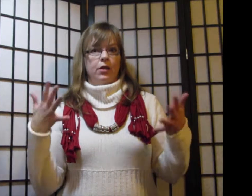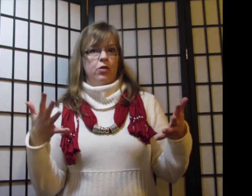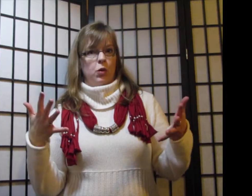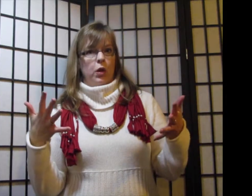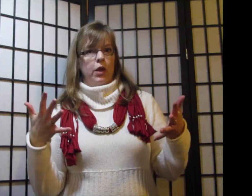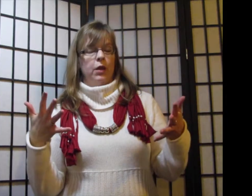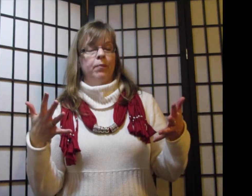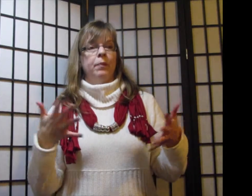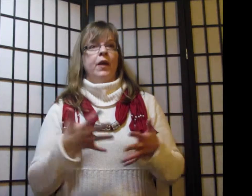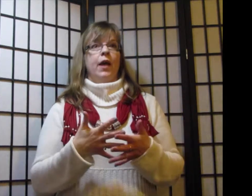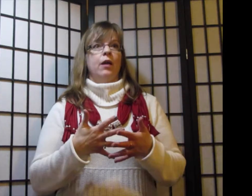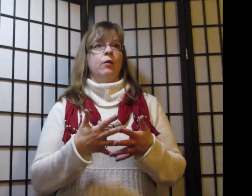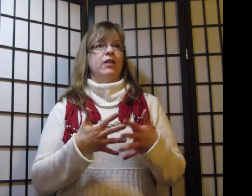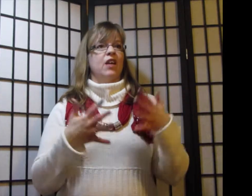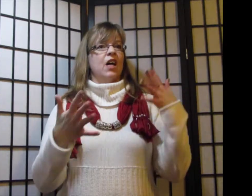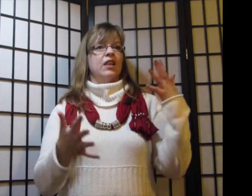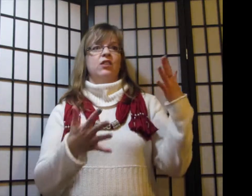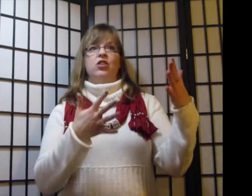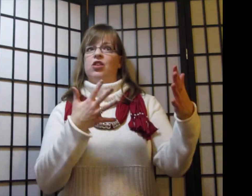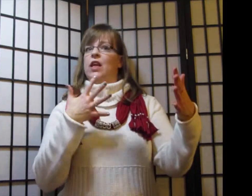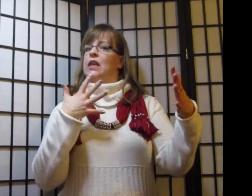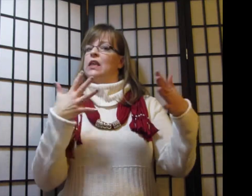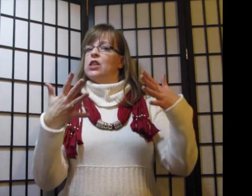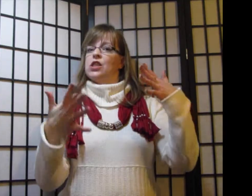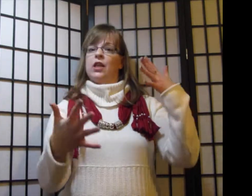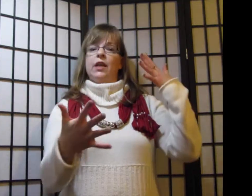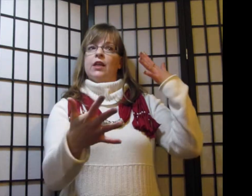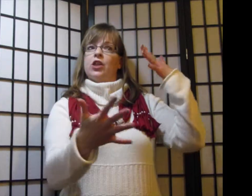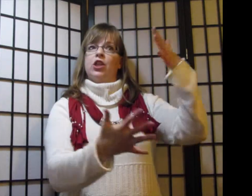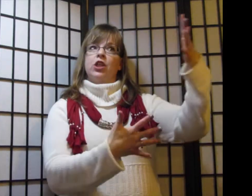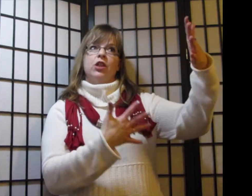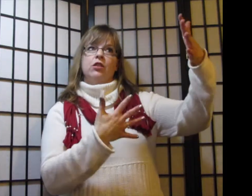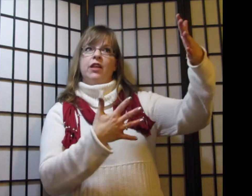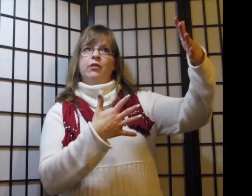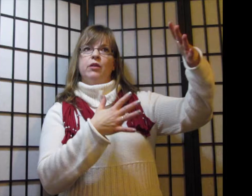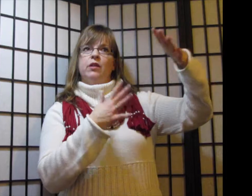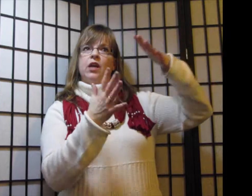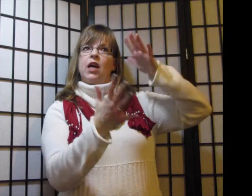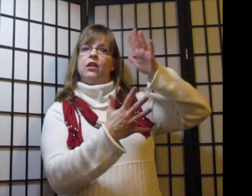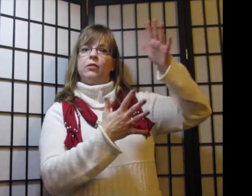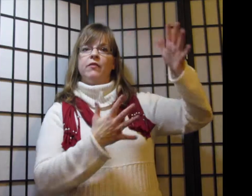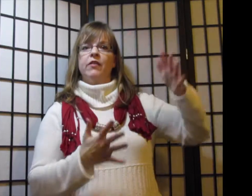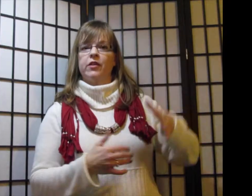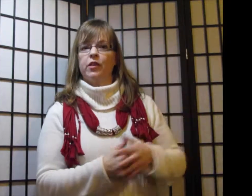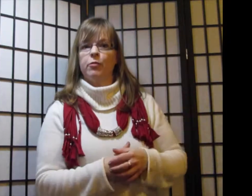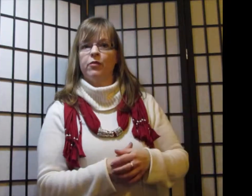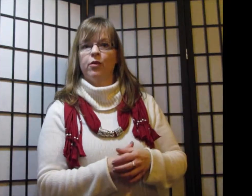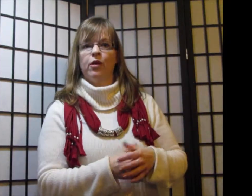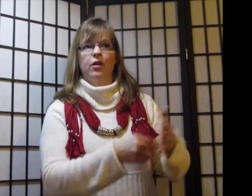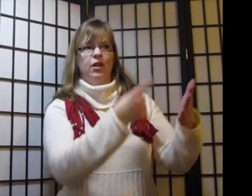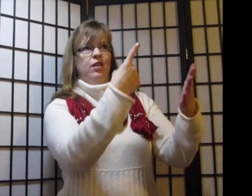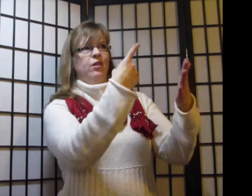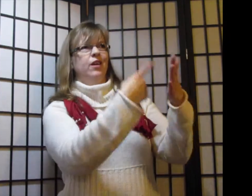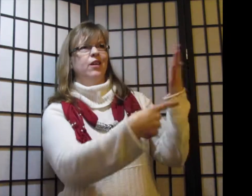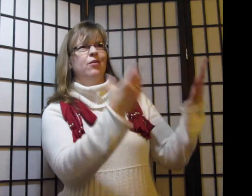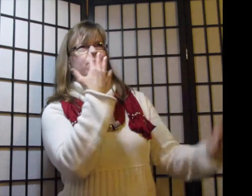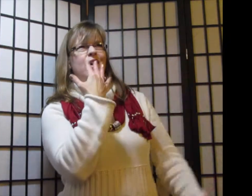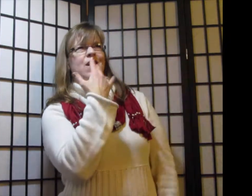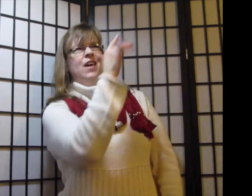a store and we saw this strange shirt and it was a color we've never seen before, we go, what